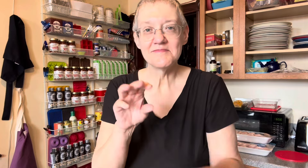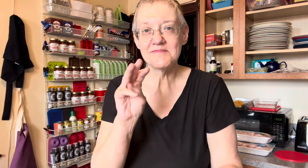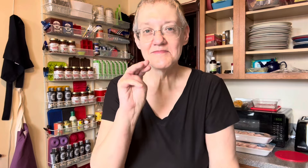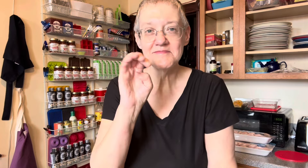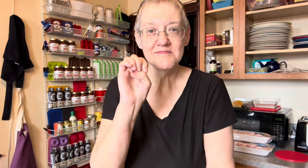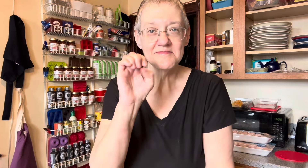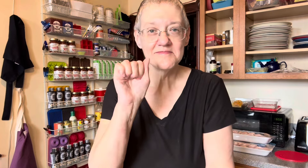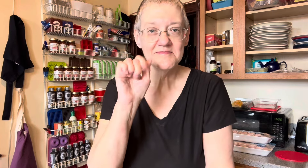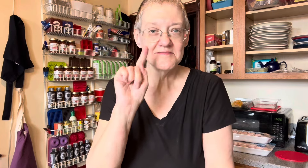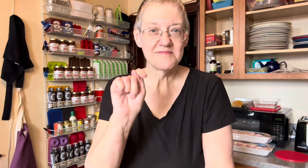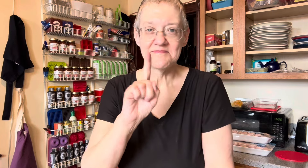been the priority.